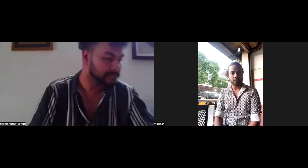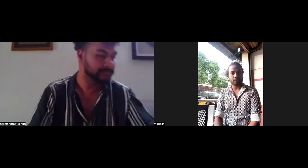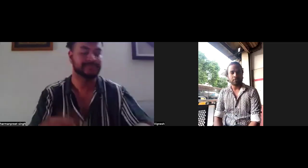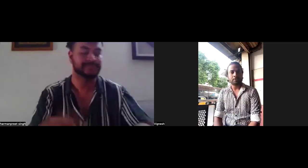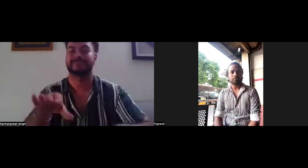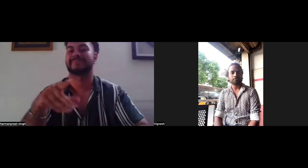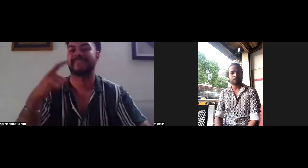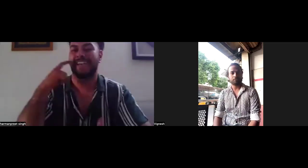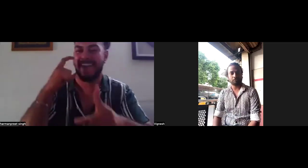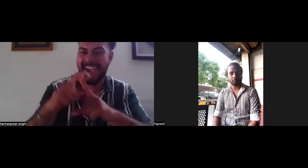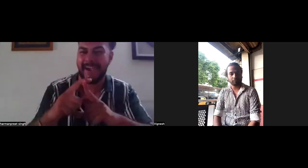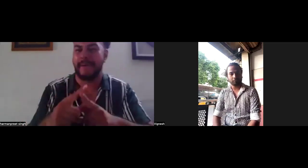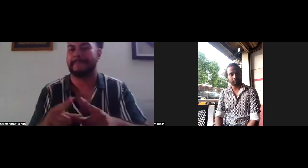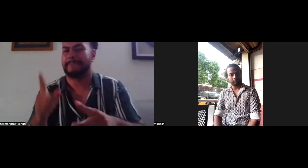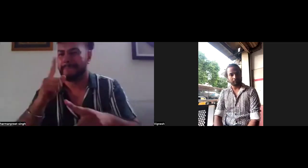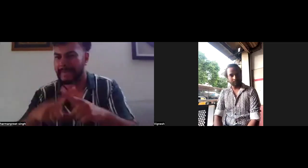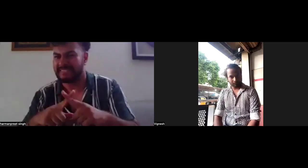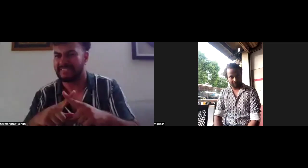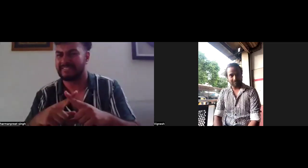Vignesh. Sure.